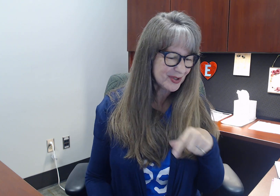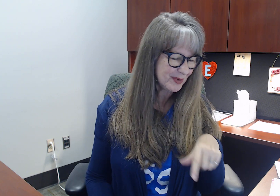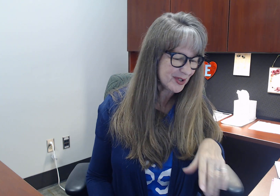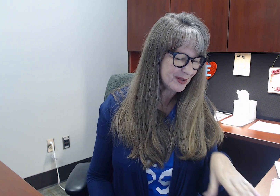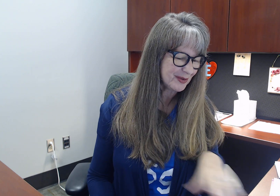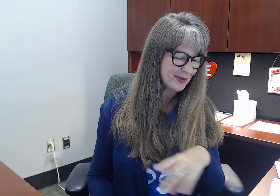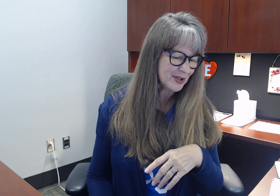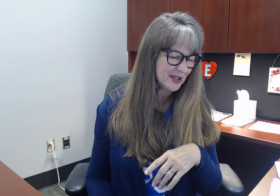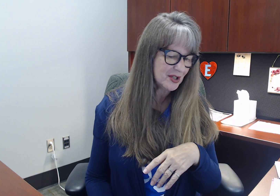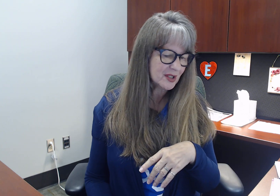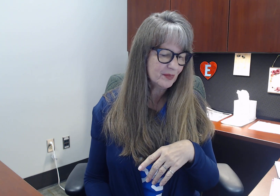expression changes.